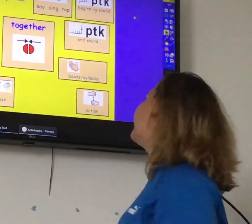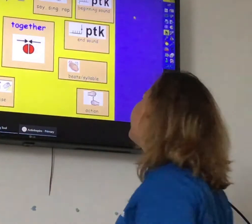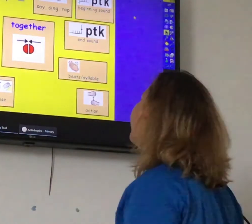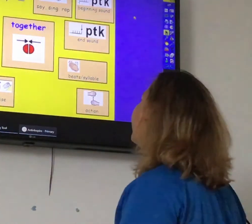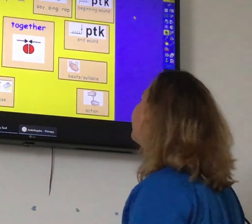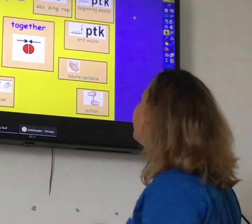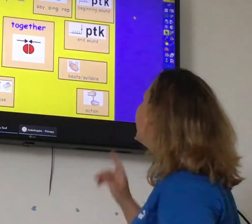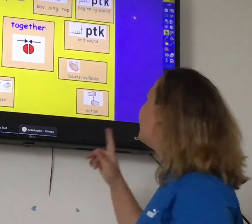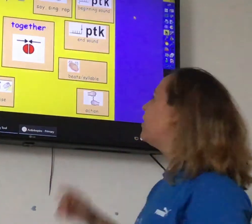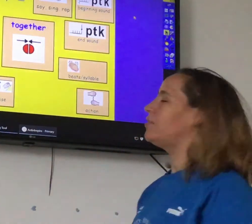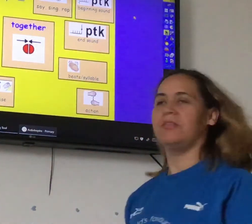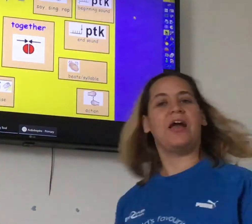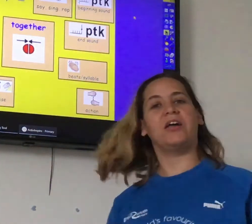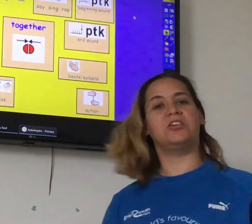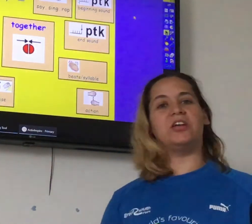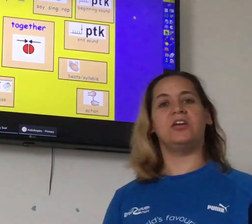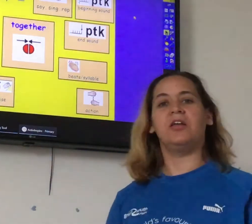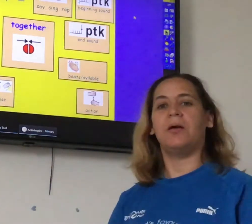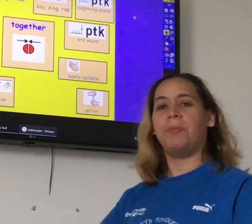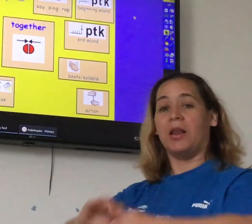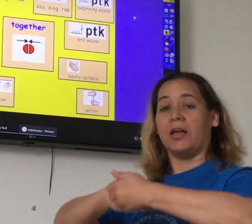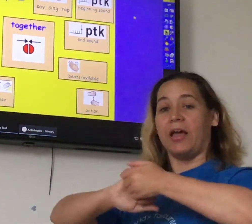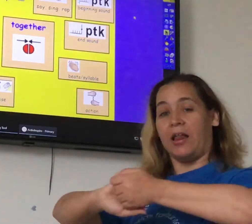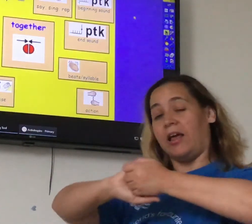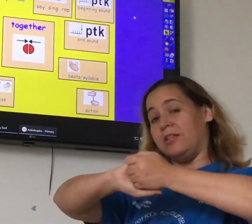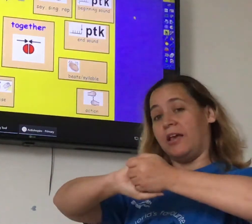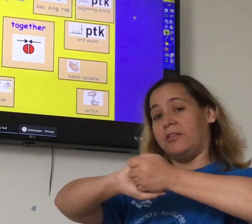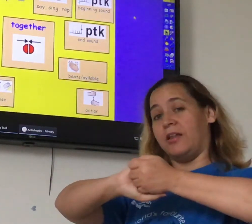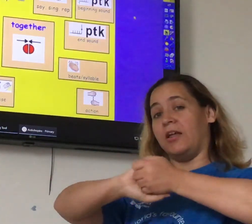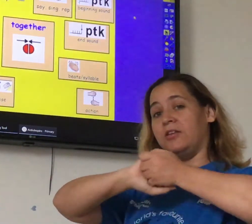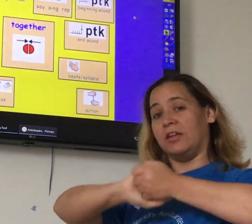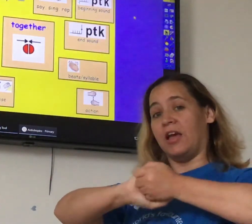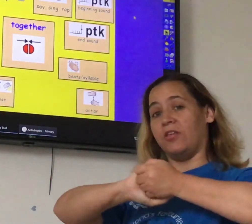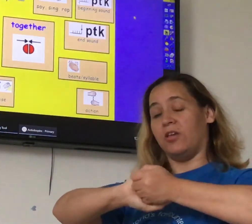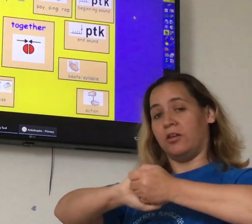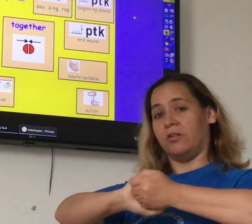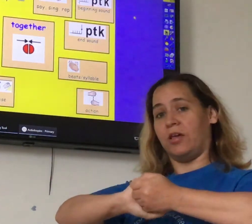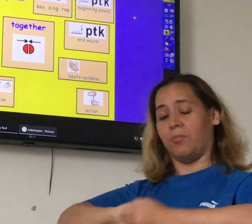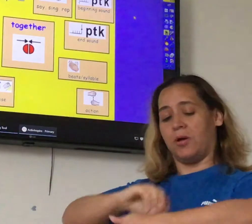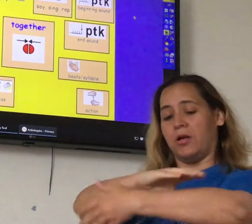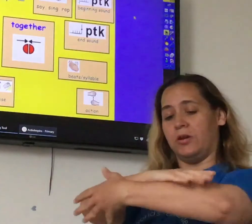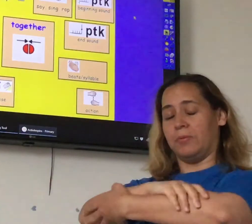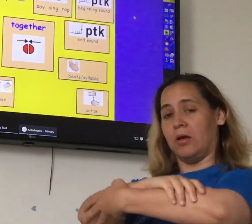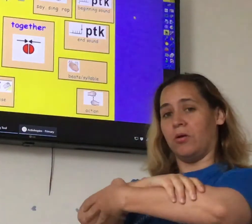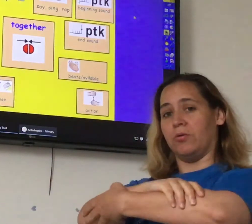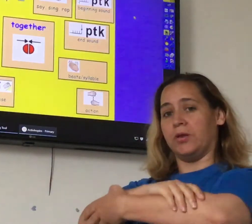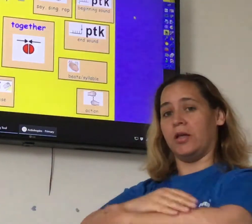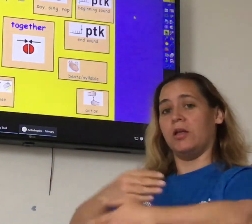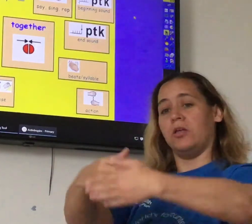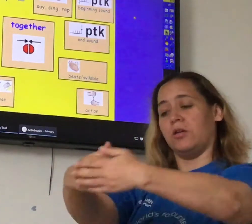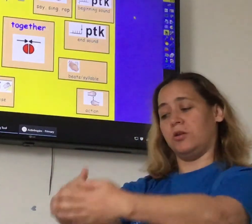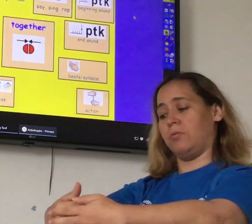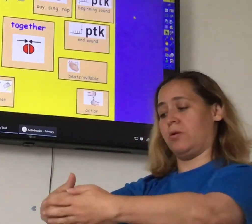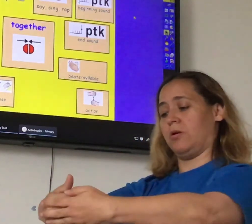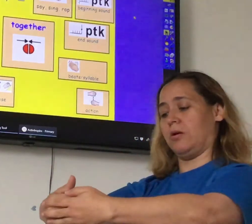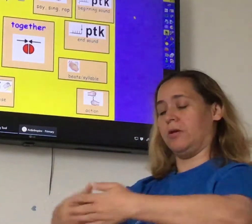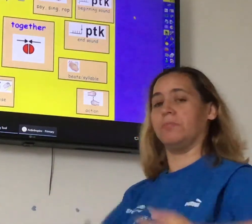Fantastic. So the action, a bit like allies yesterday, together, you can do that one. You'd be holding. You can do a